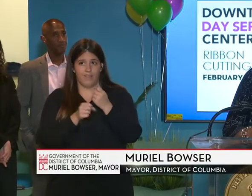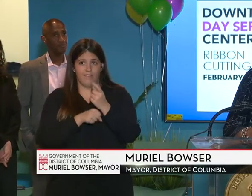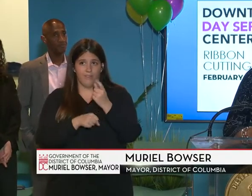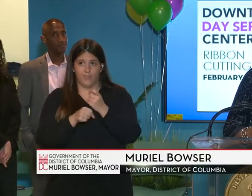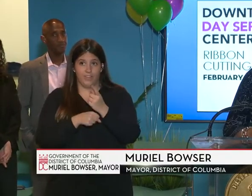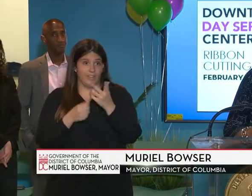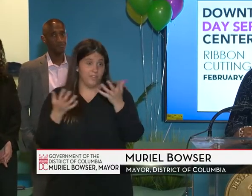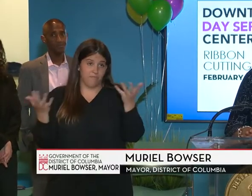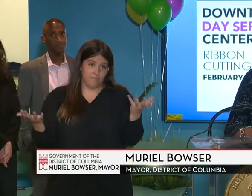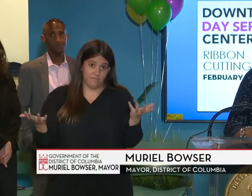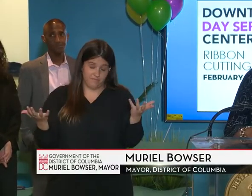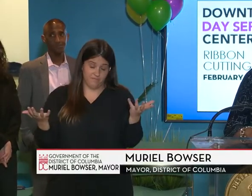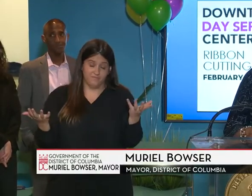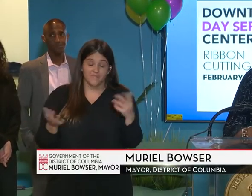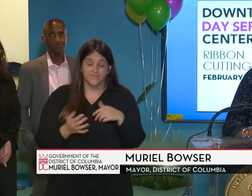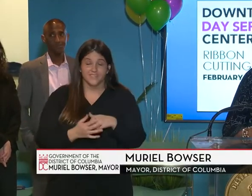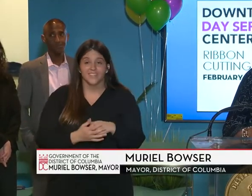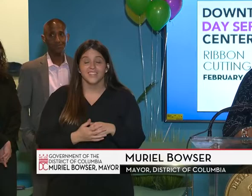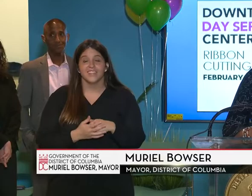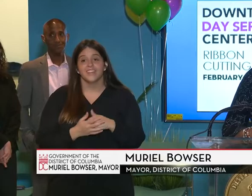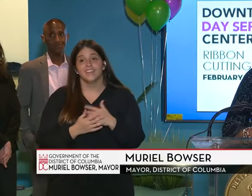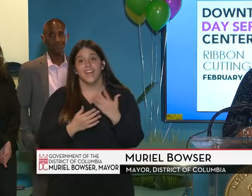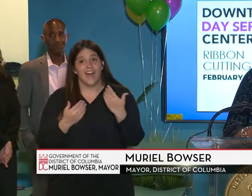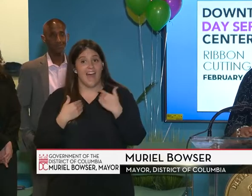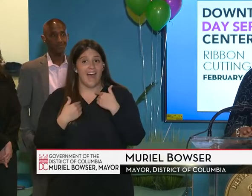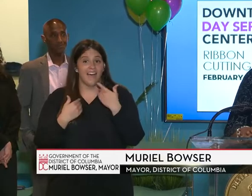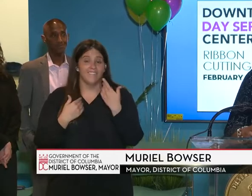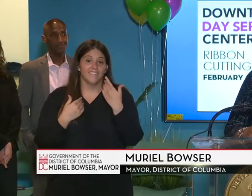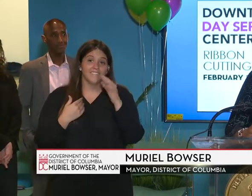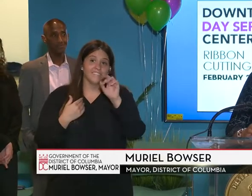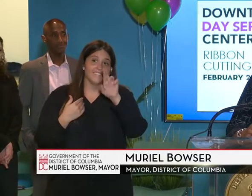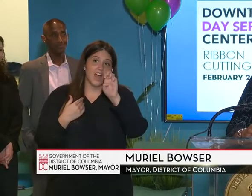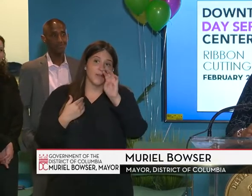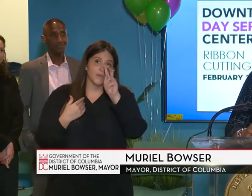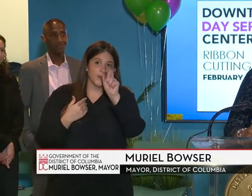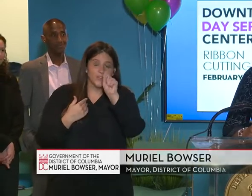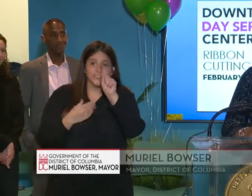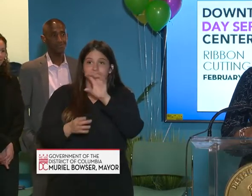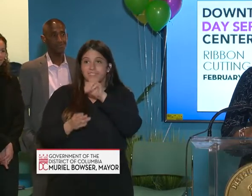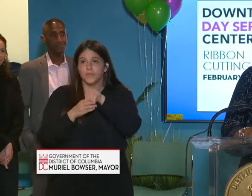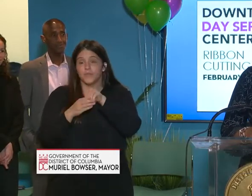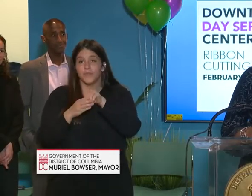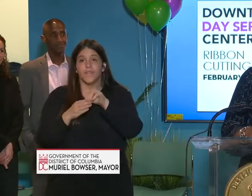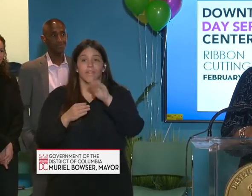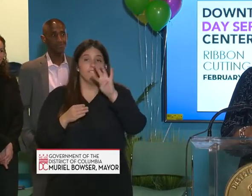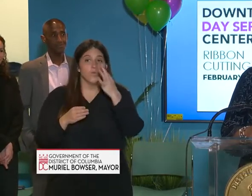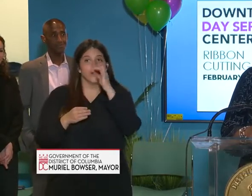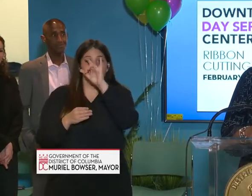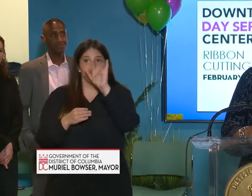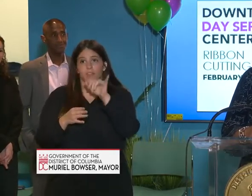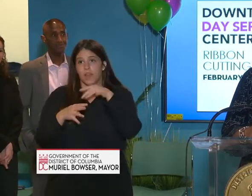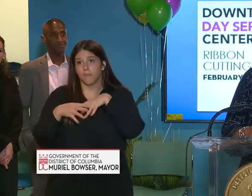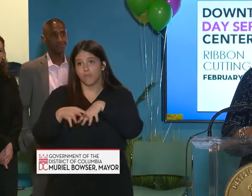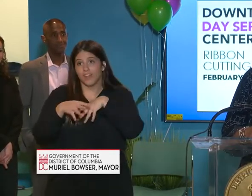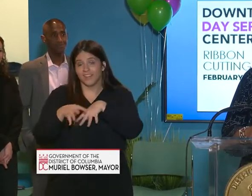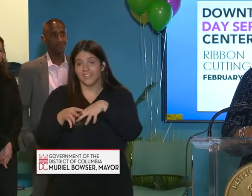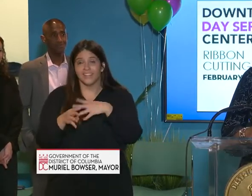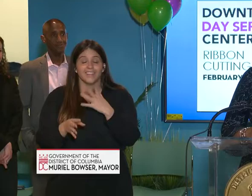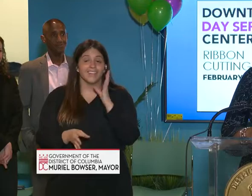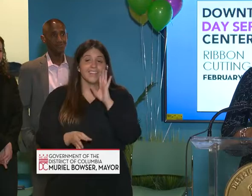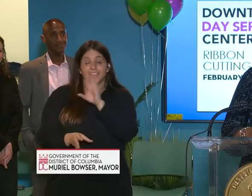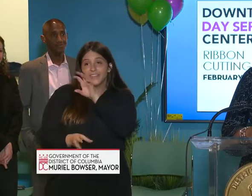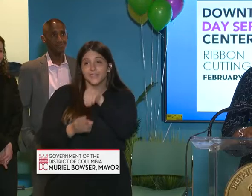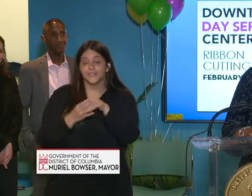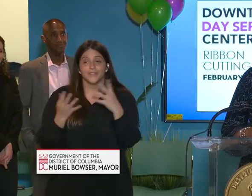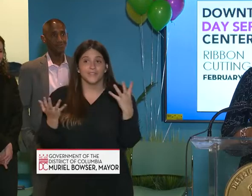year, filled with fireworks. It includes a 4th of July parade, and more than that, it